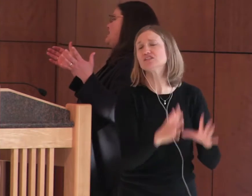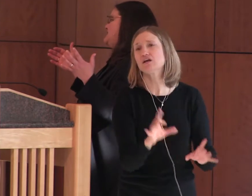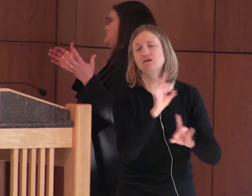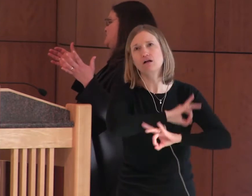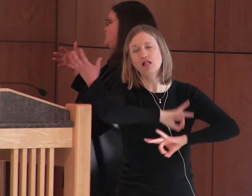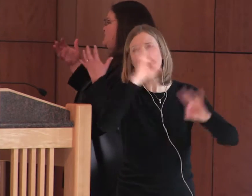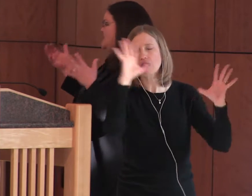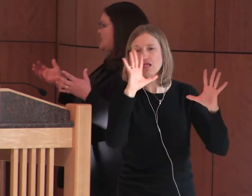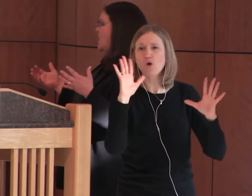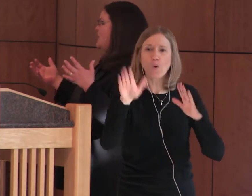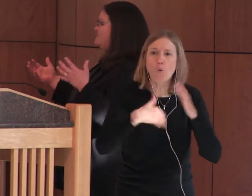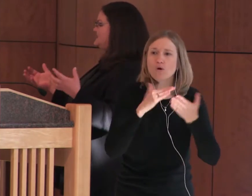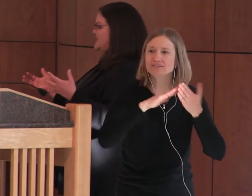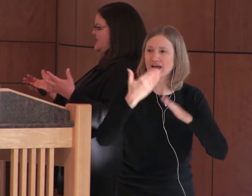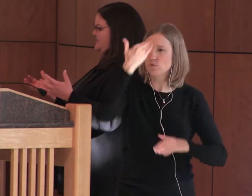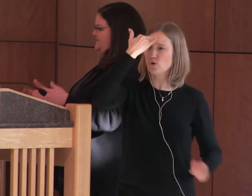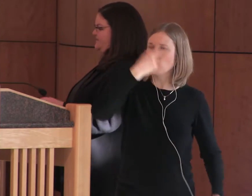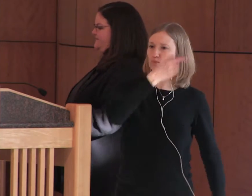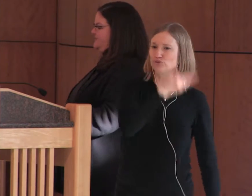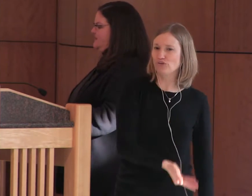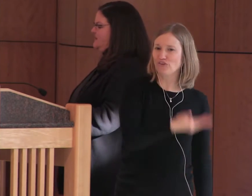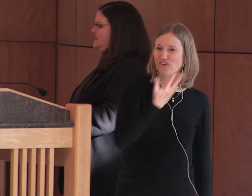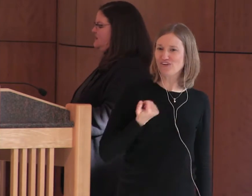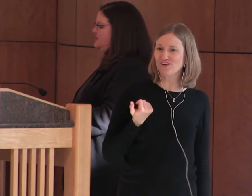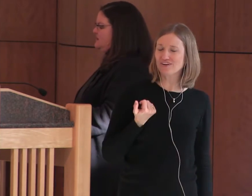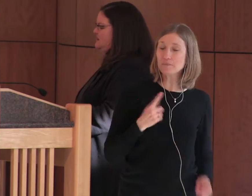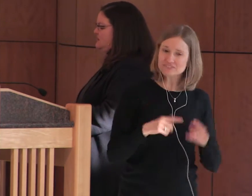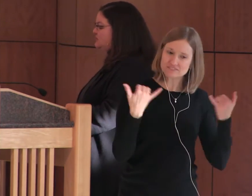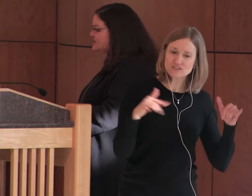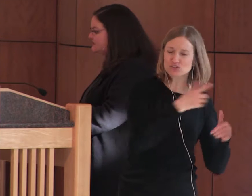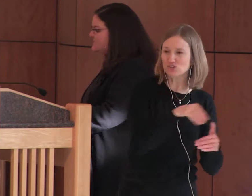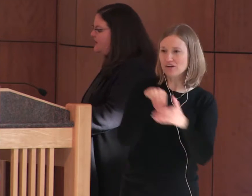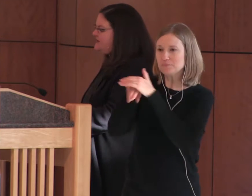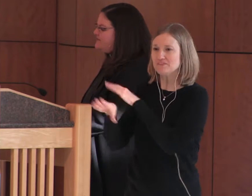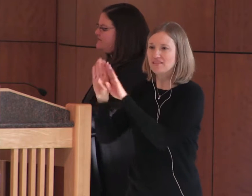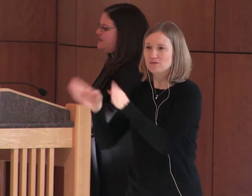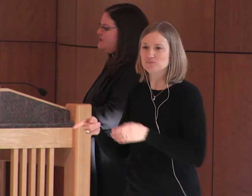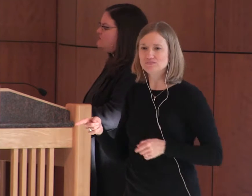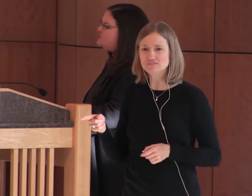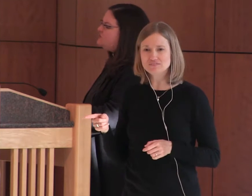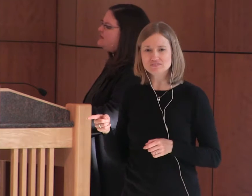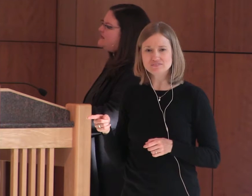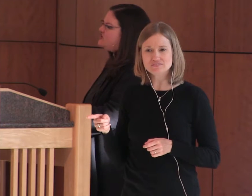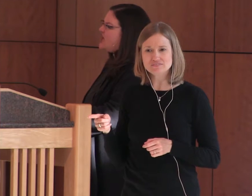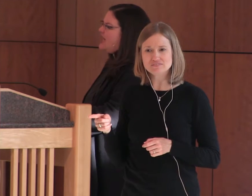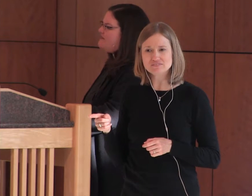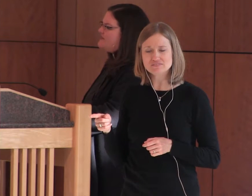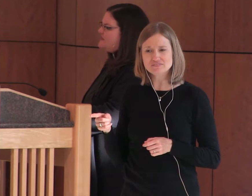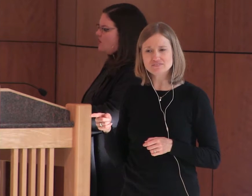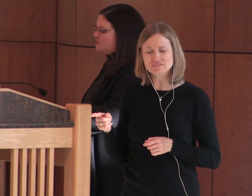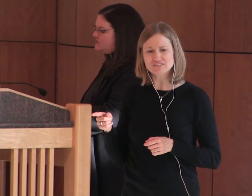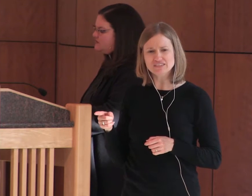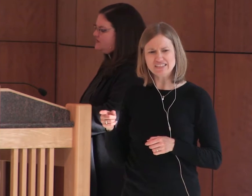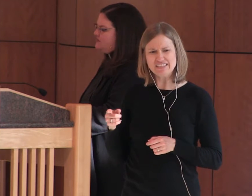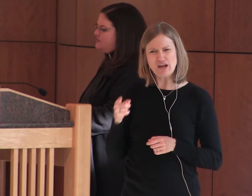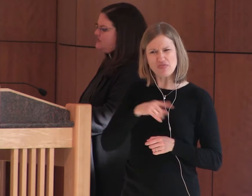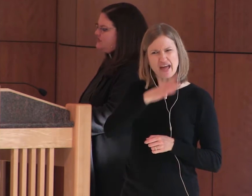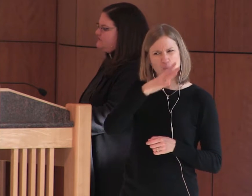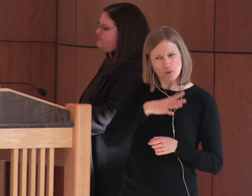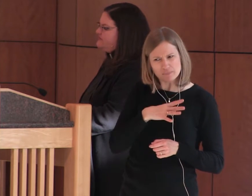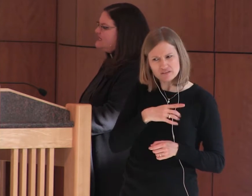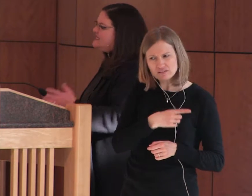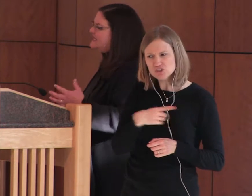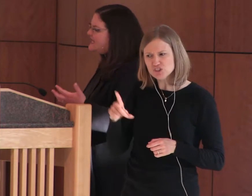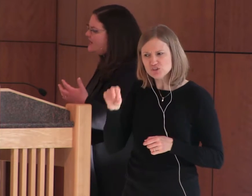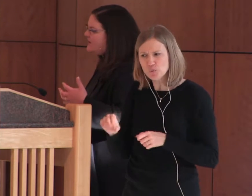knew about it, she comes in. And she's the one who's doing the job that the host was supposed